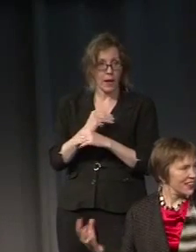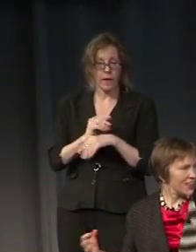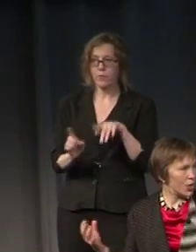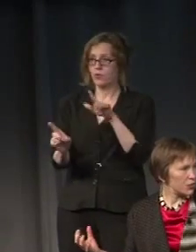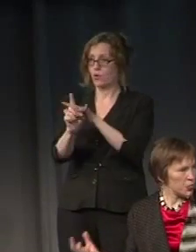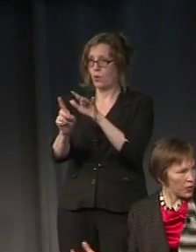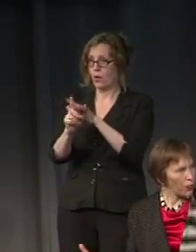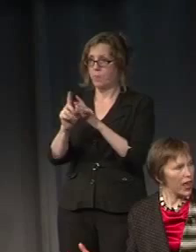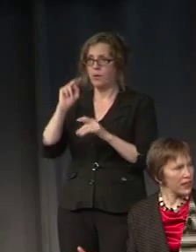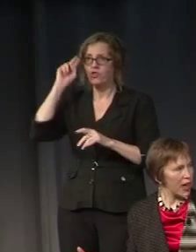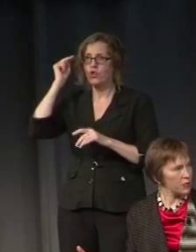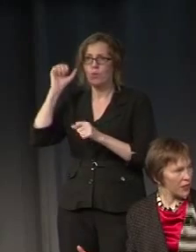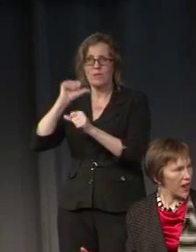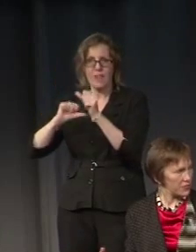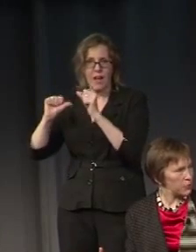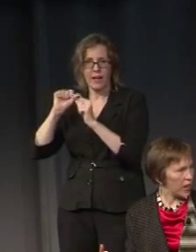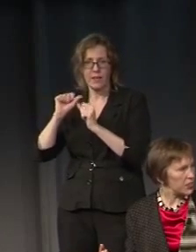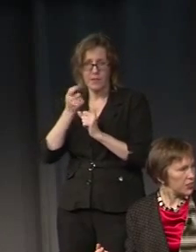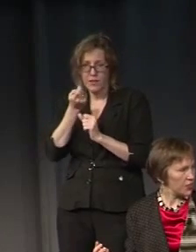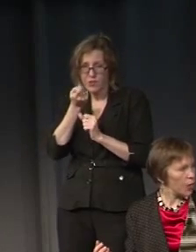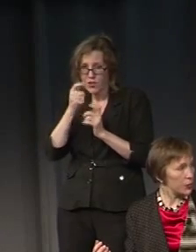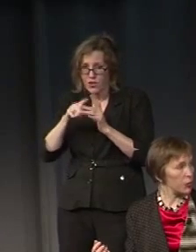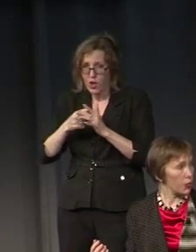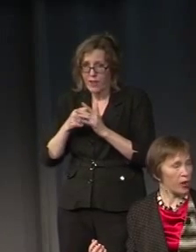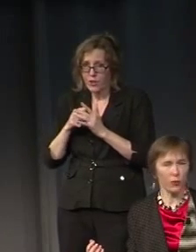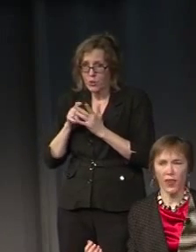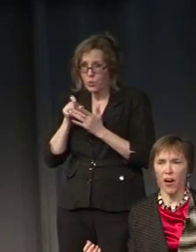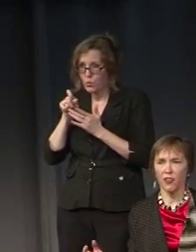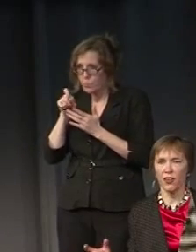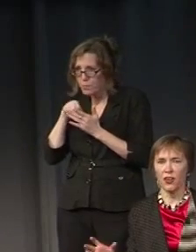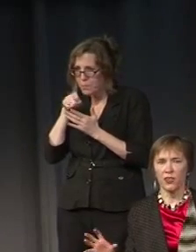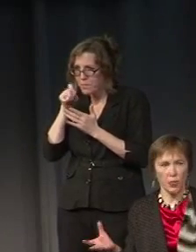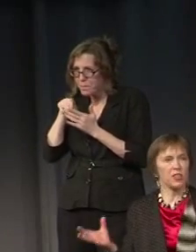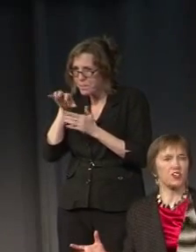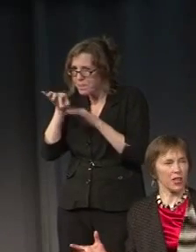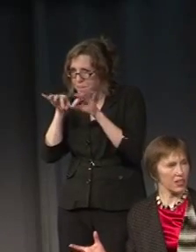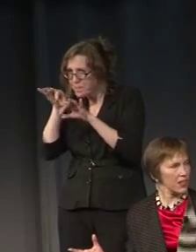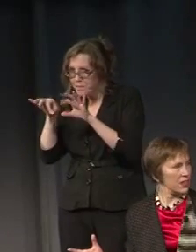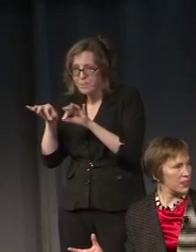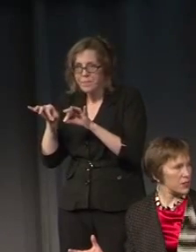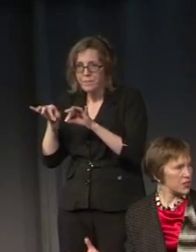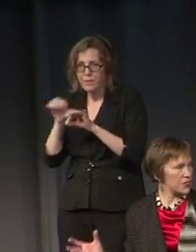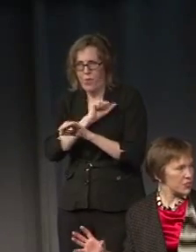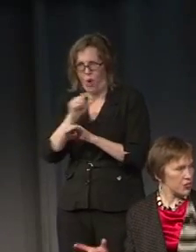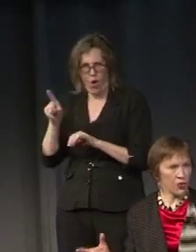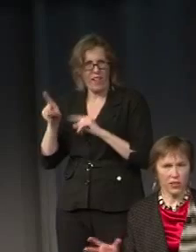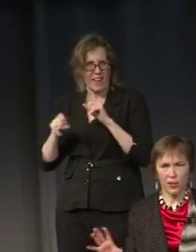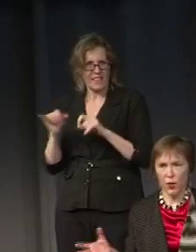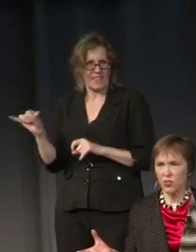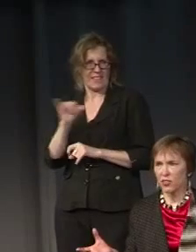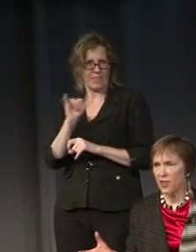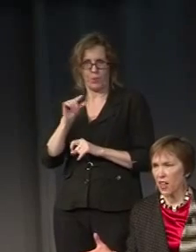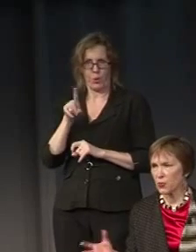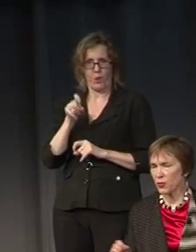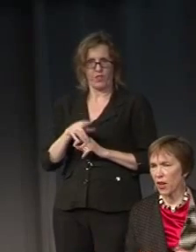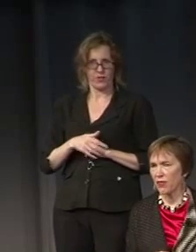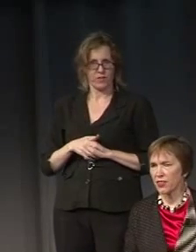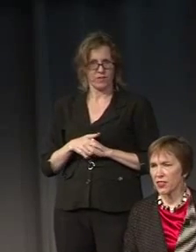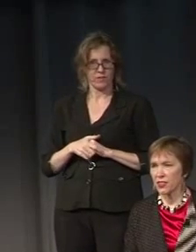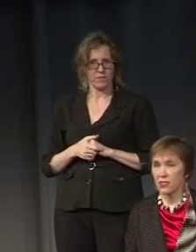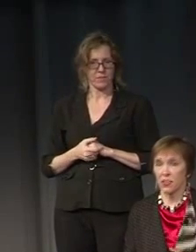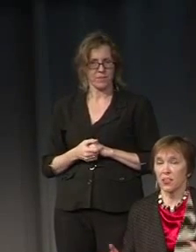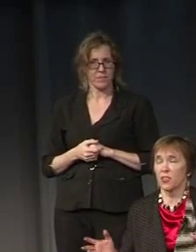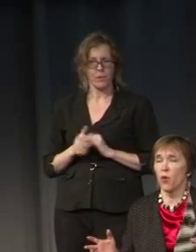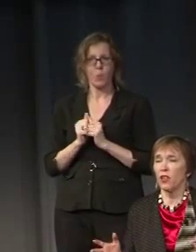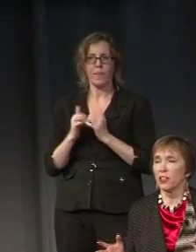that's chipping away at that without, back to your opening point, without diminishing the mystery, the joy, and the emotional attachment we have